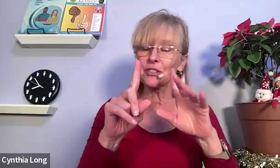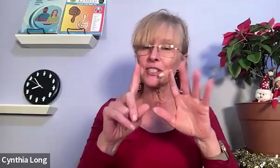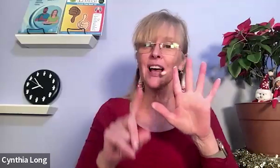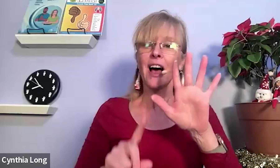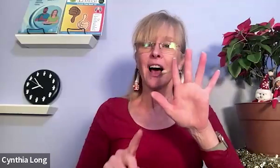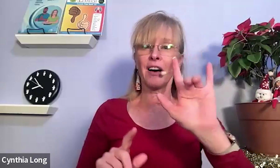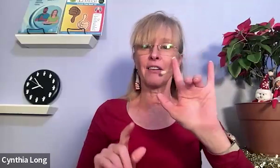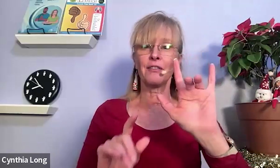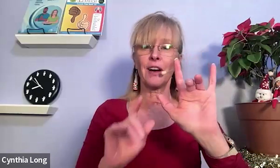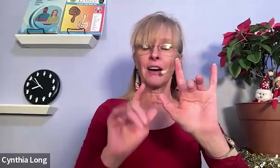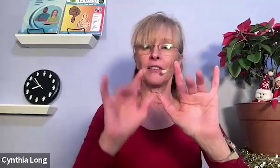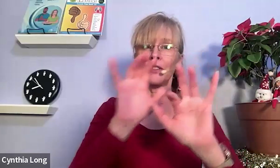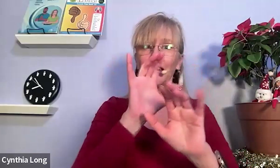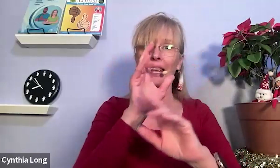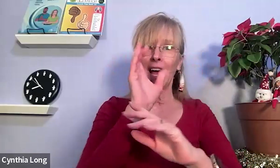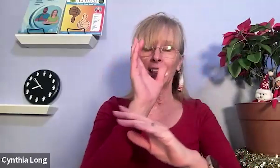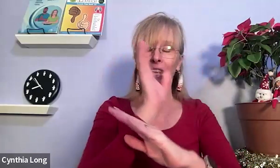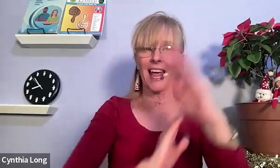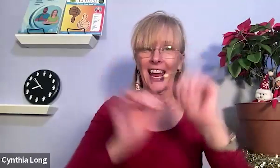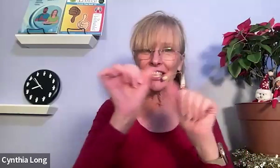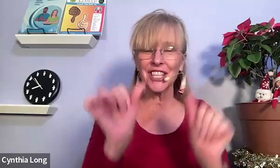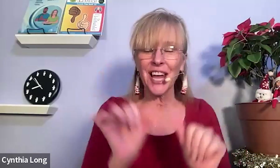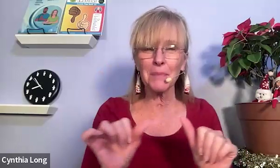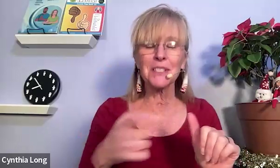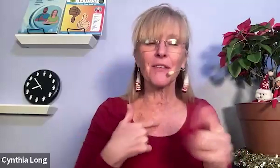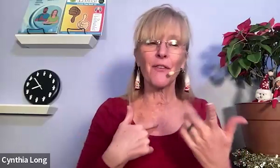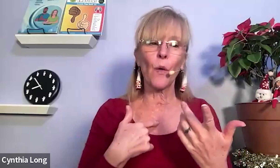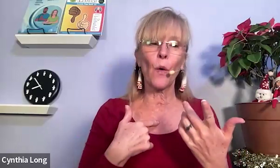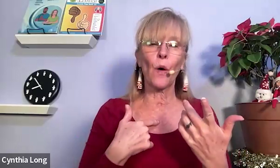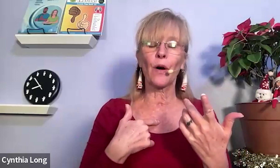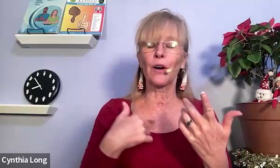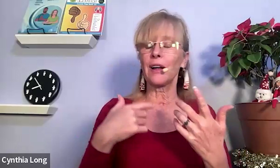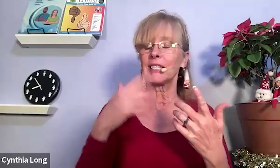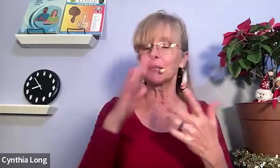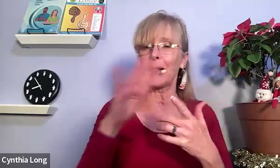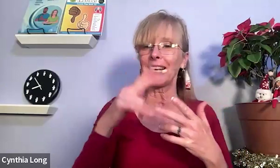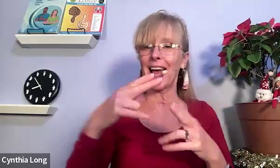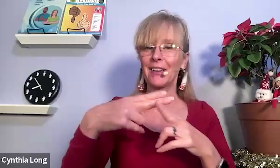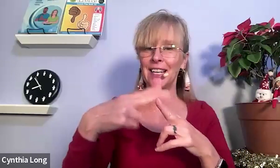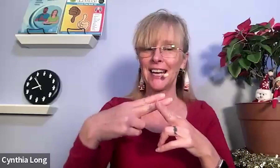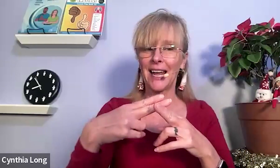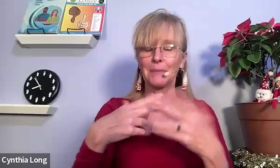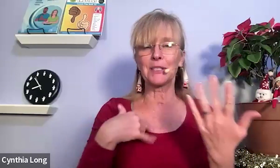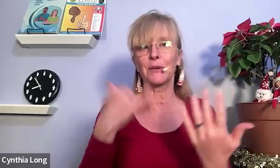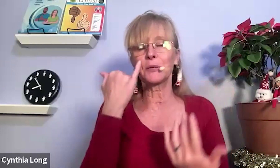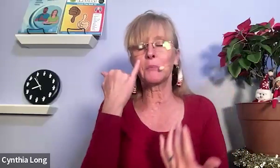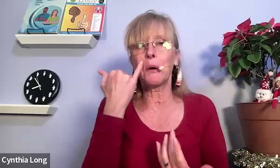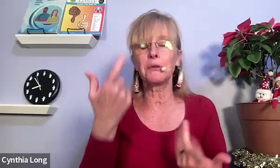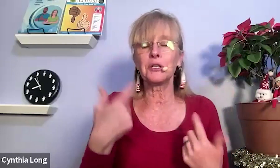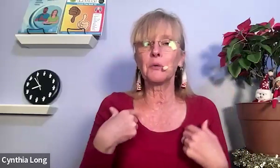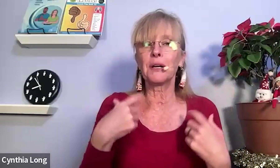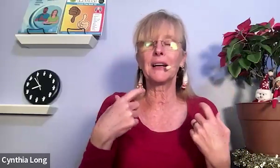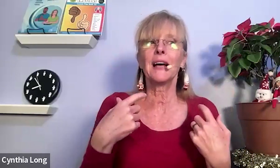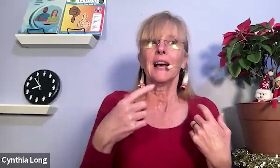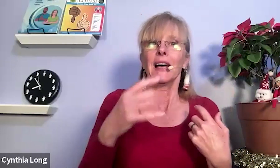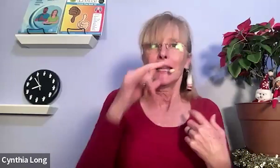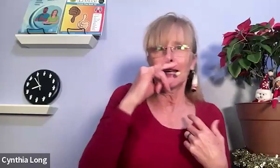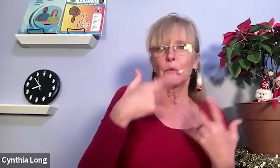pictures of the hand shapes for spelling out a name. So suppose the kid wants